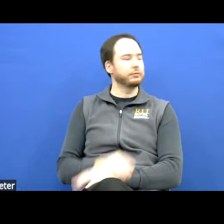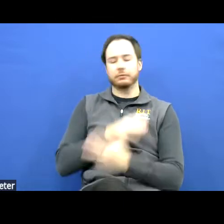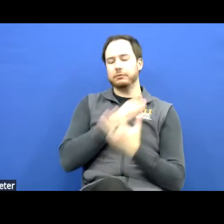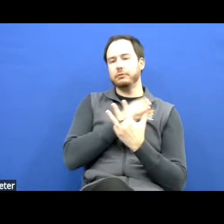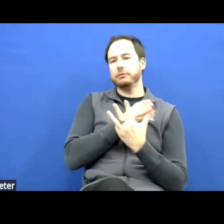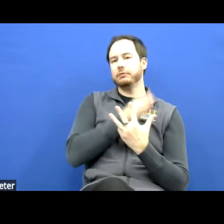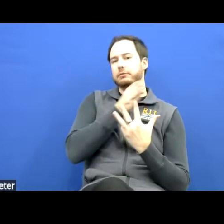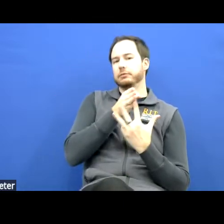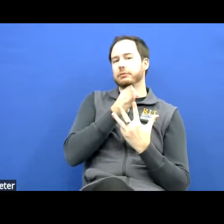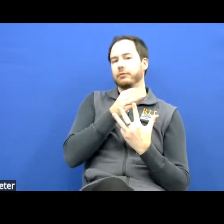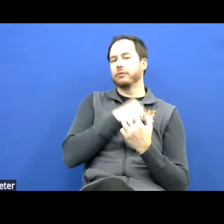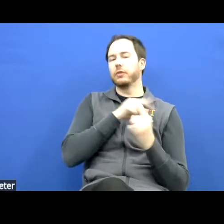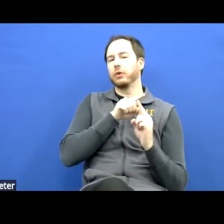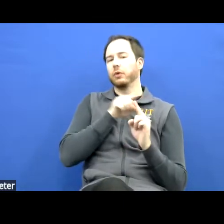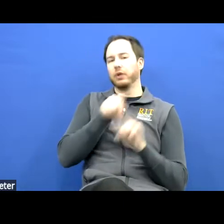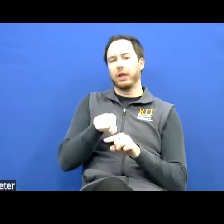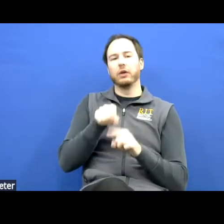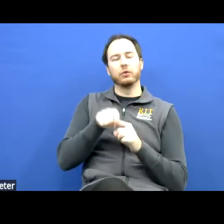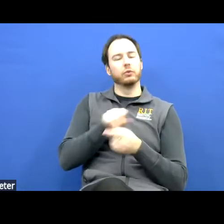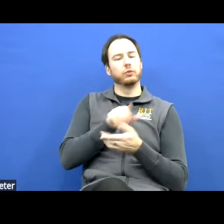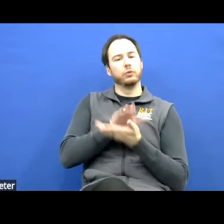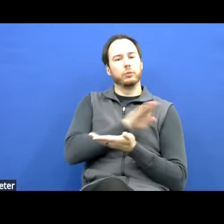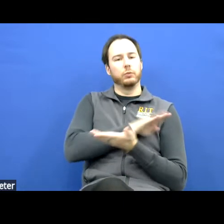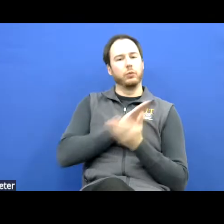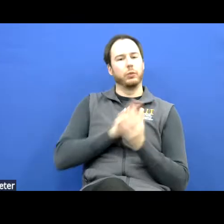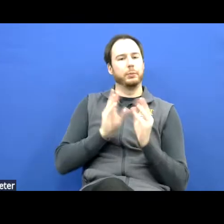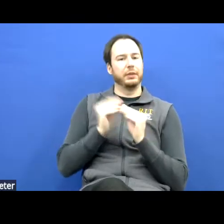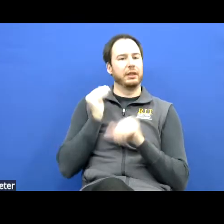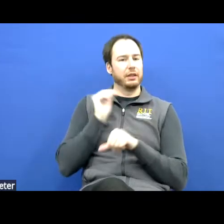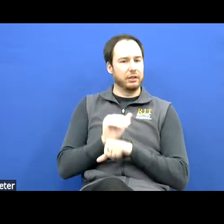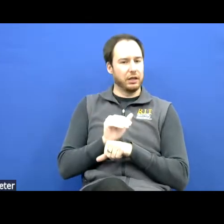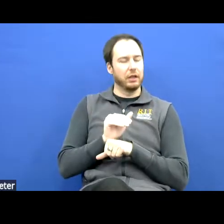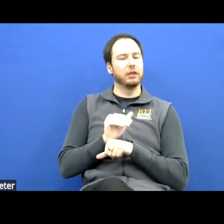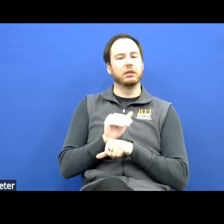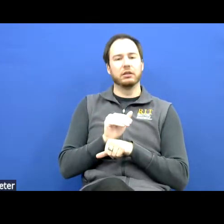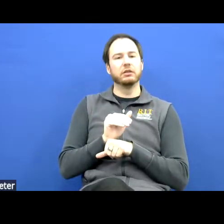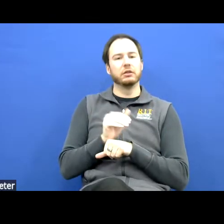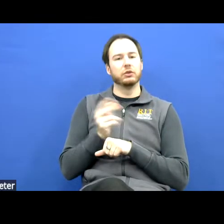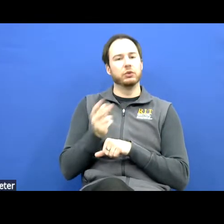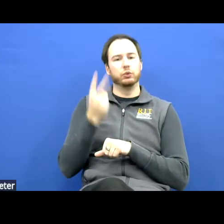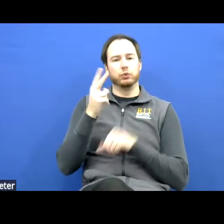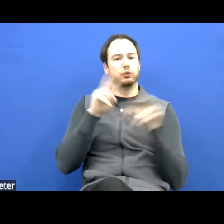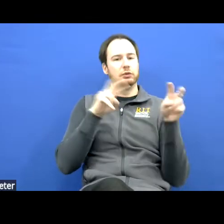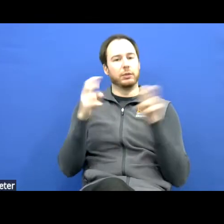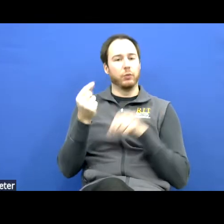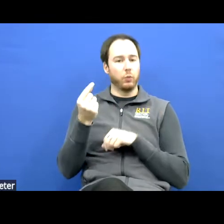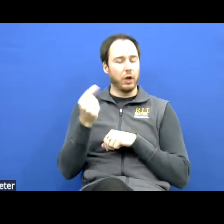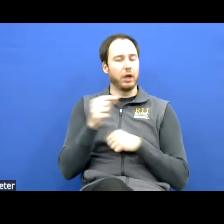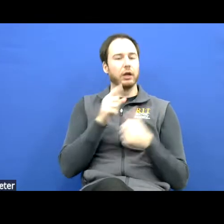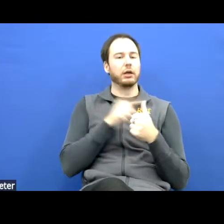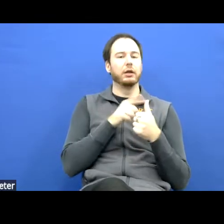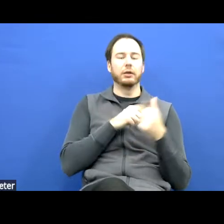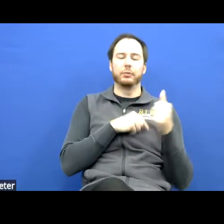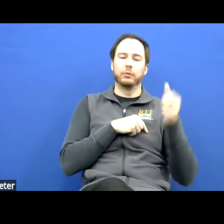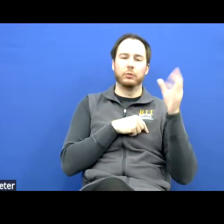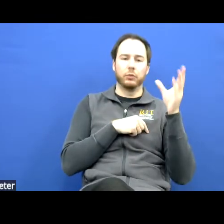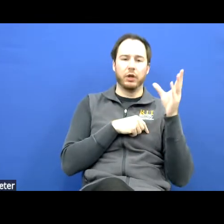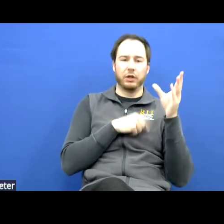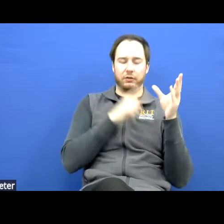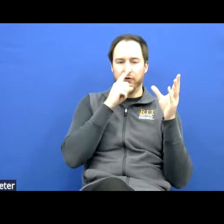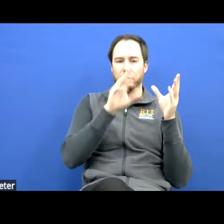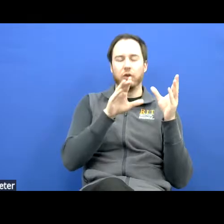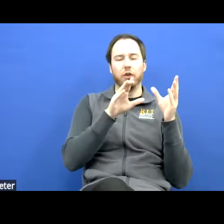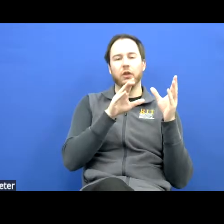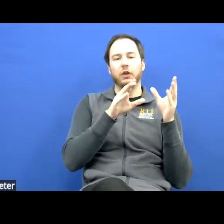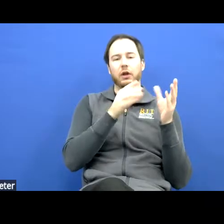I attended the school board meeting last night, and the two major topics were the presentation of their capital